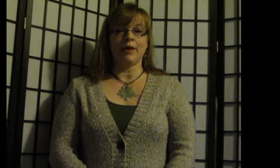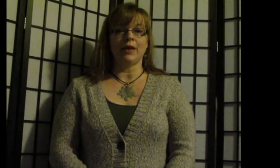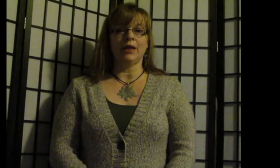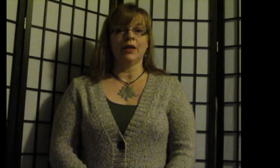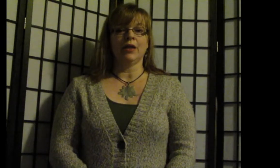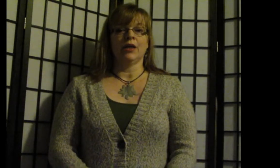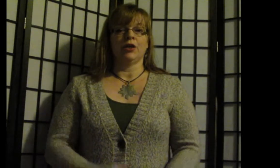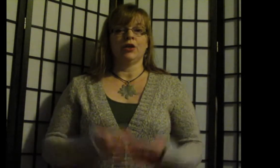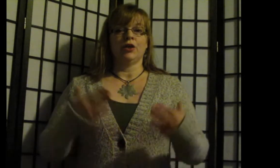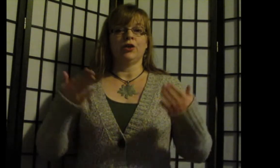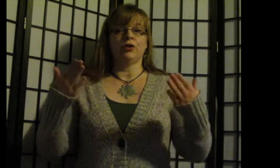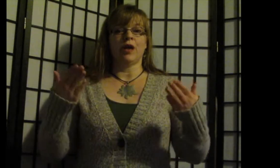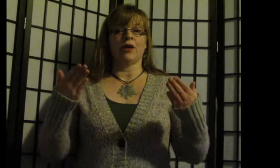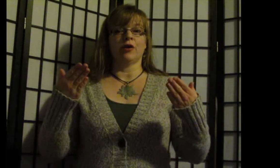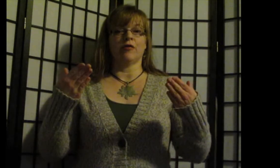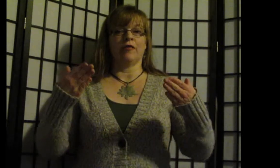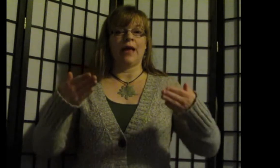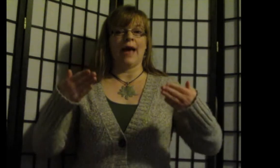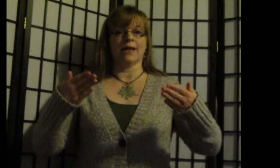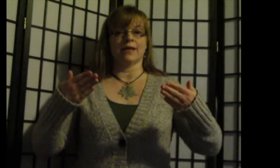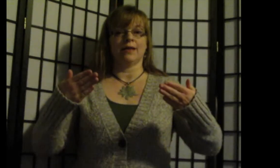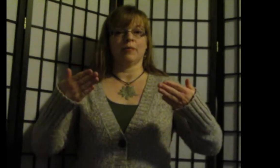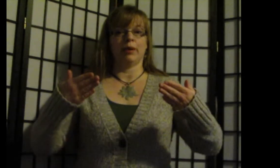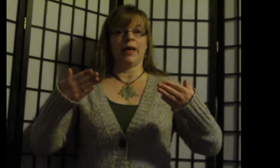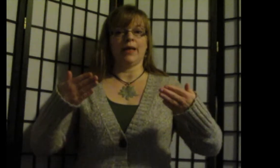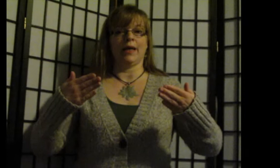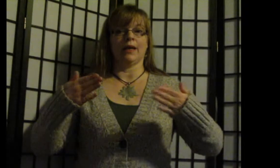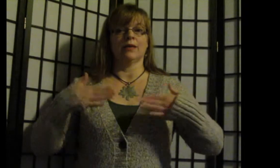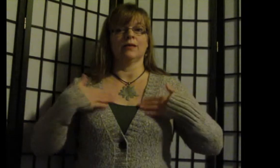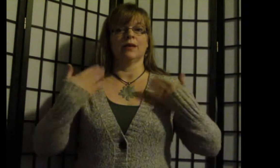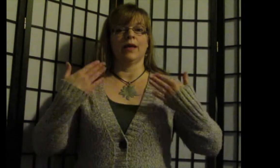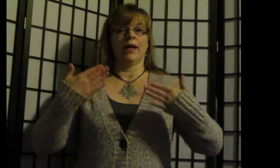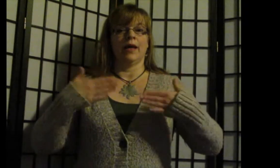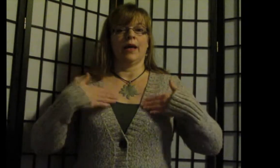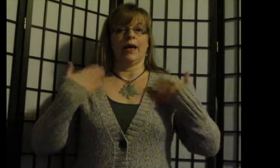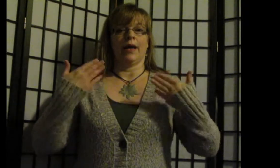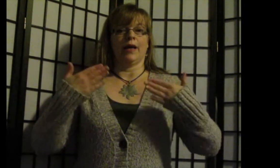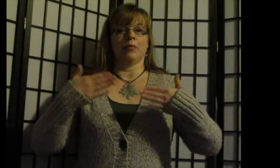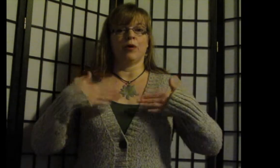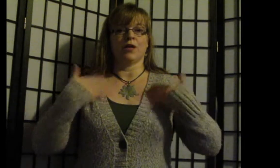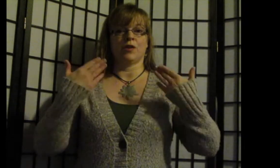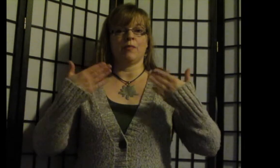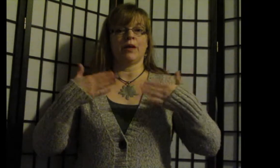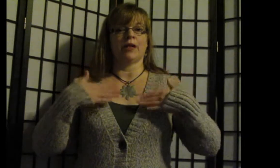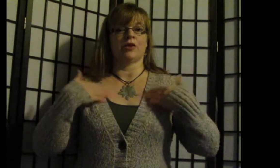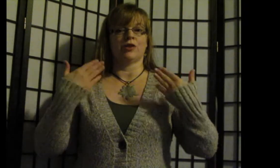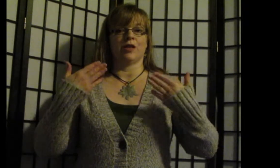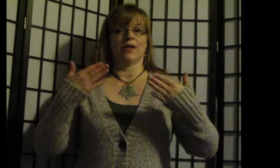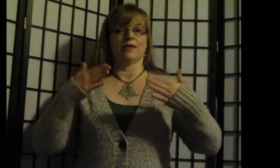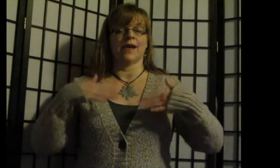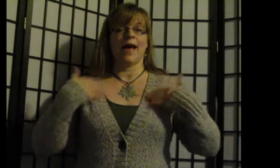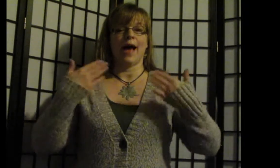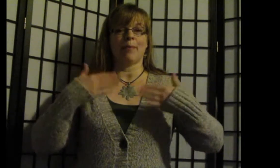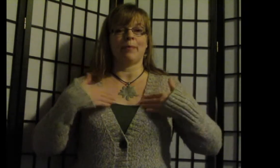happy, you take your flat blade hands and brush them against your chest.